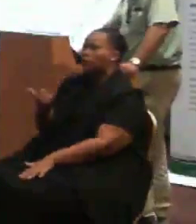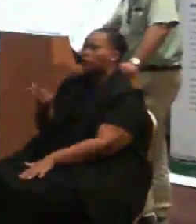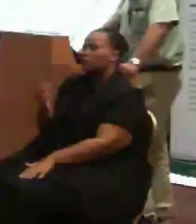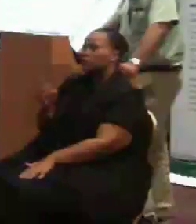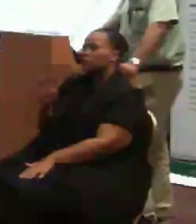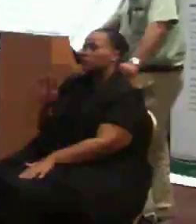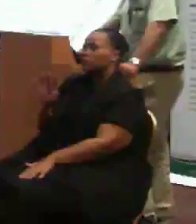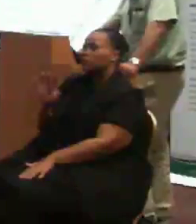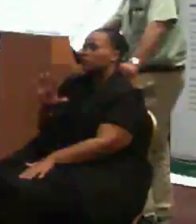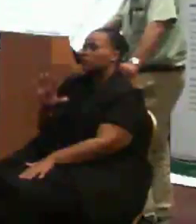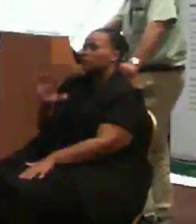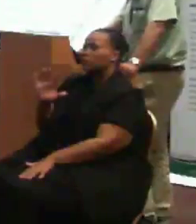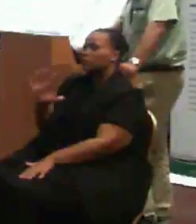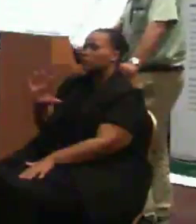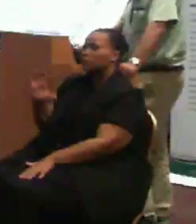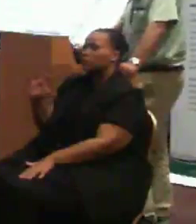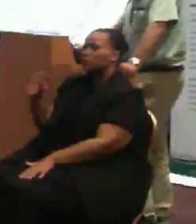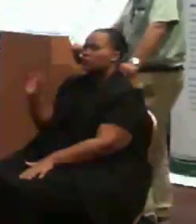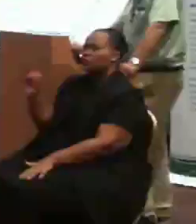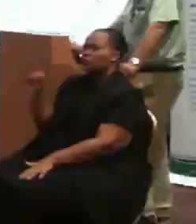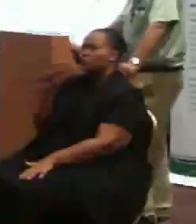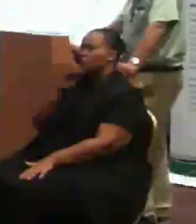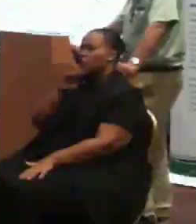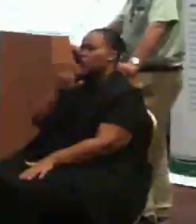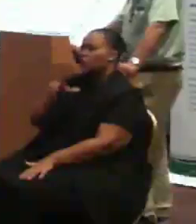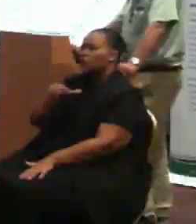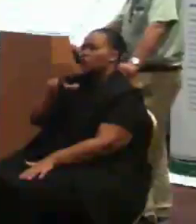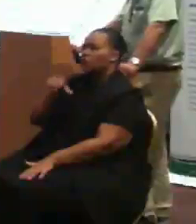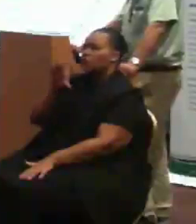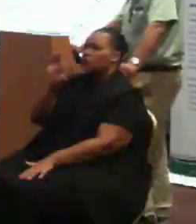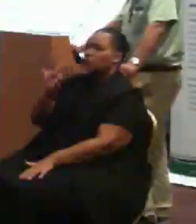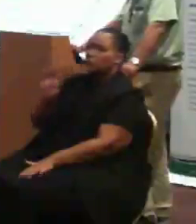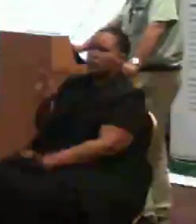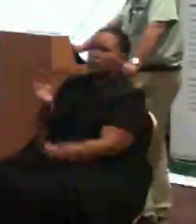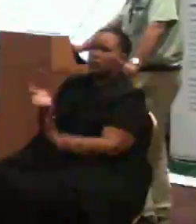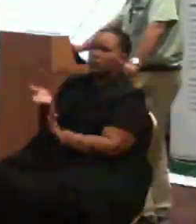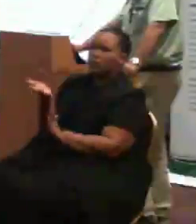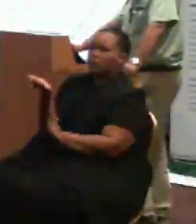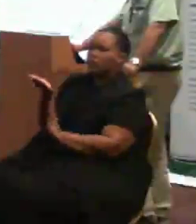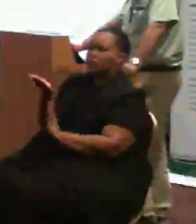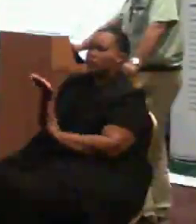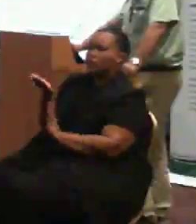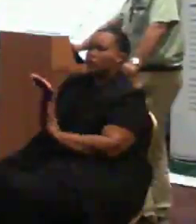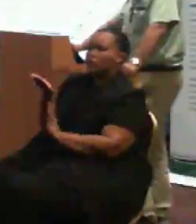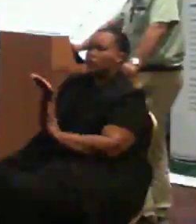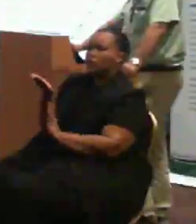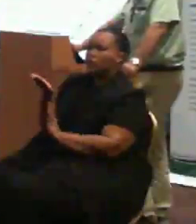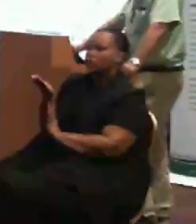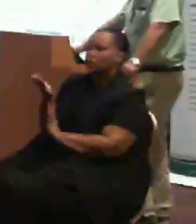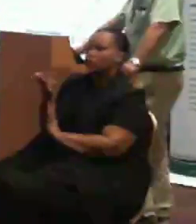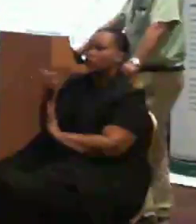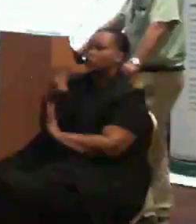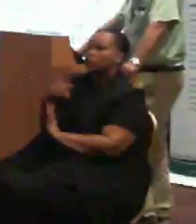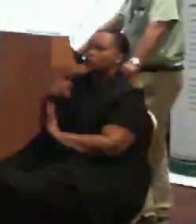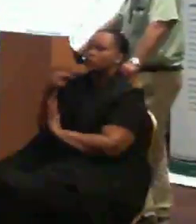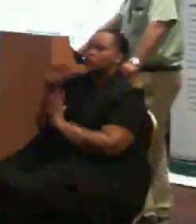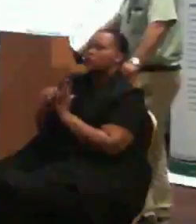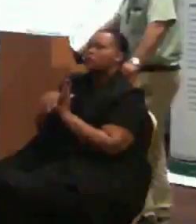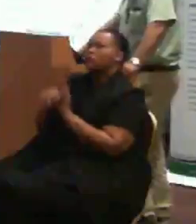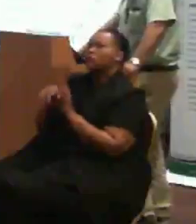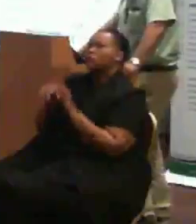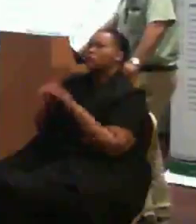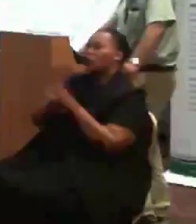45,500. So it's an increase of 17% in the installed capacity. And I read in Finweek that